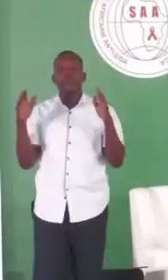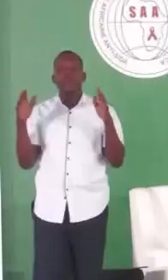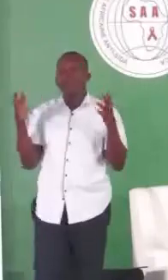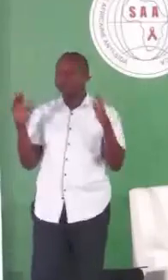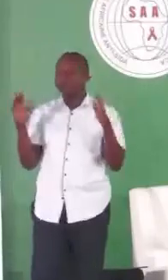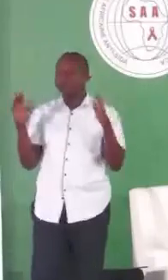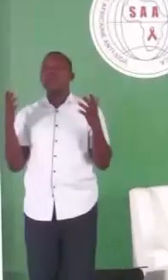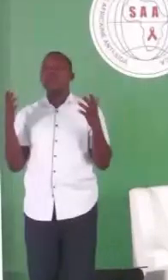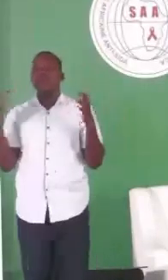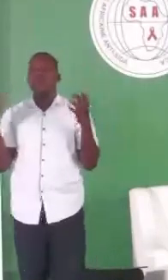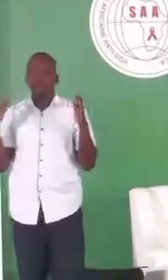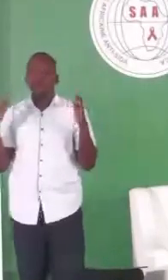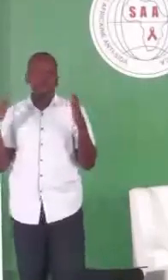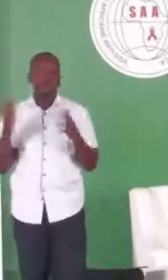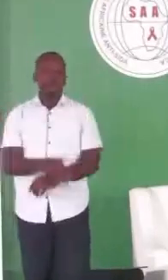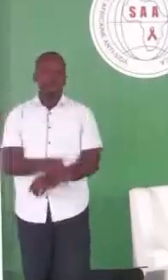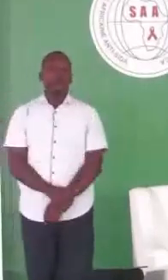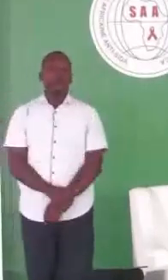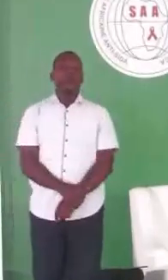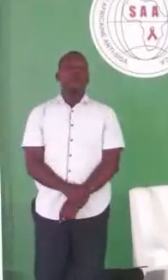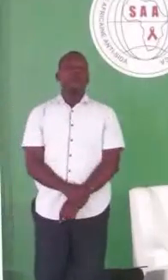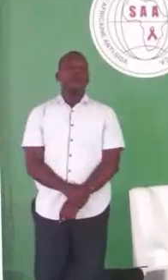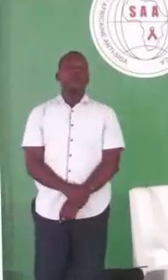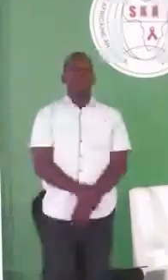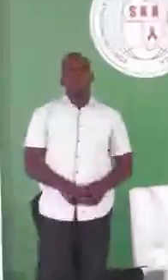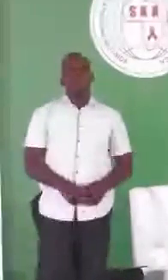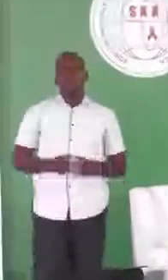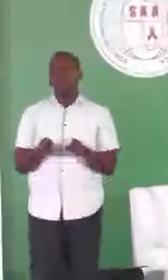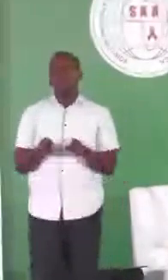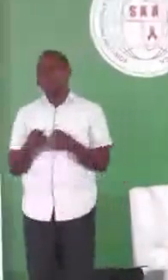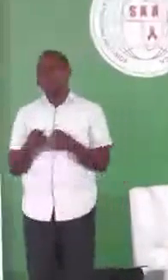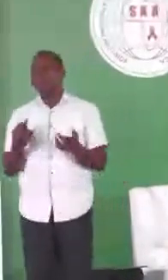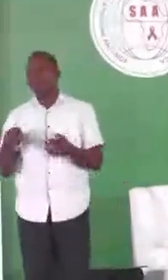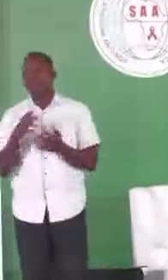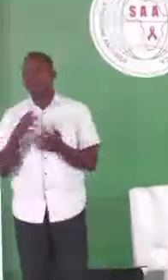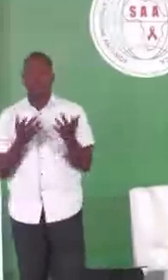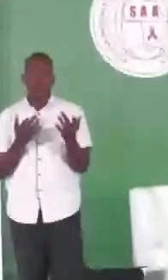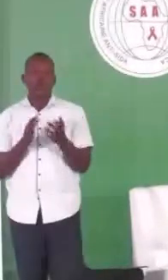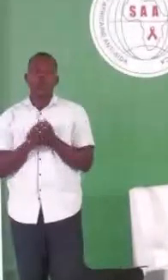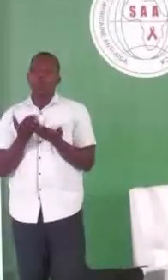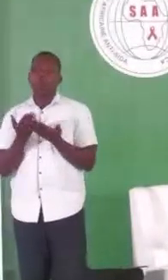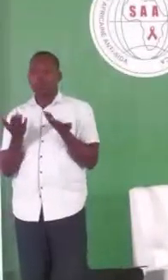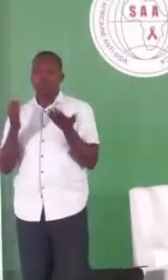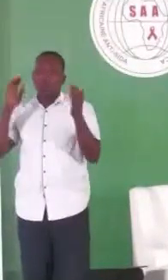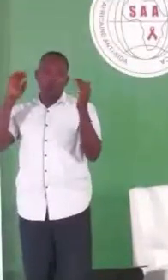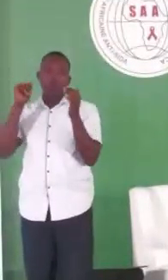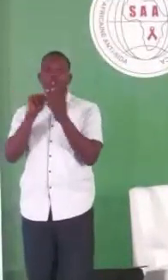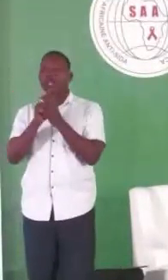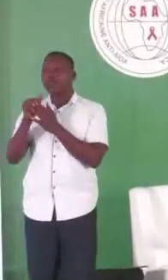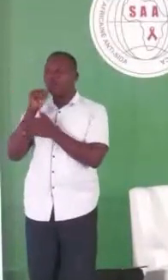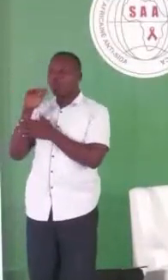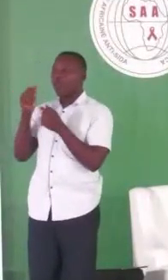much. Um, while we wait for or hope that Naomi can join